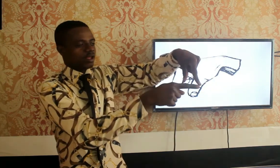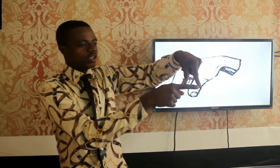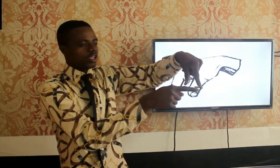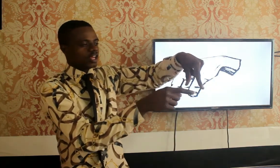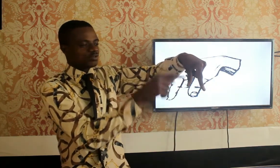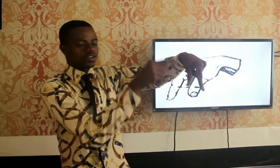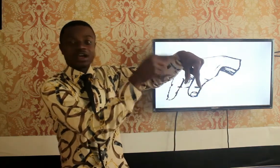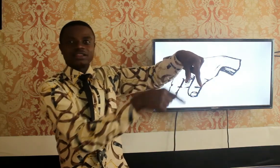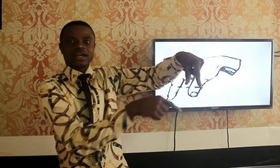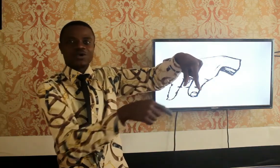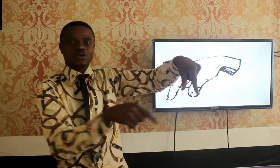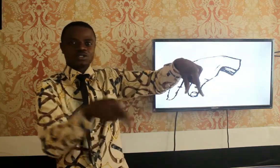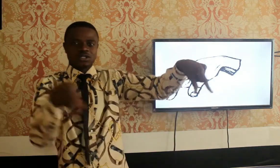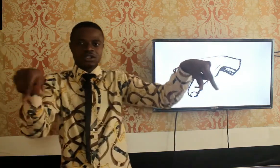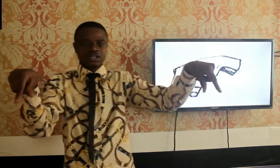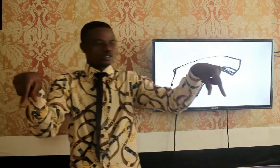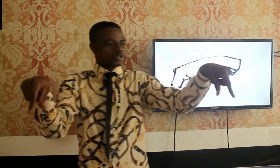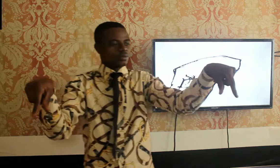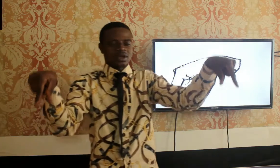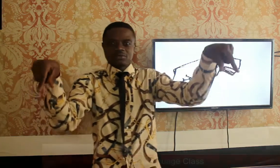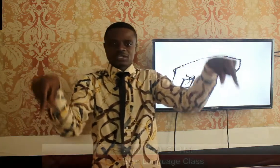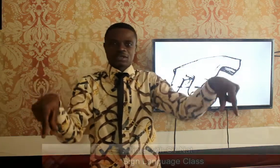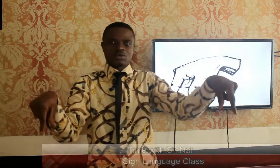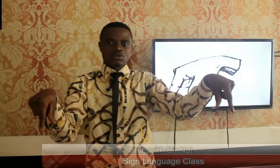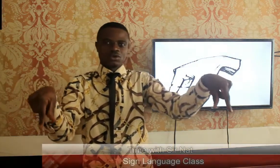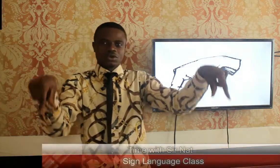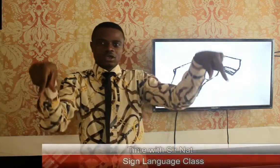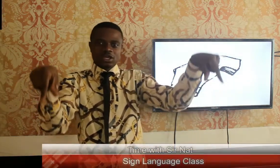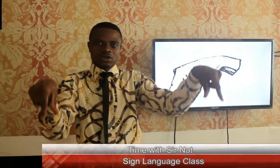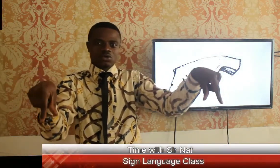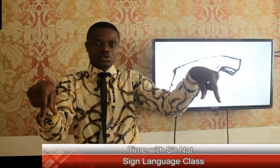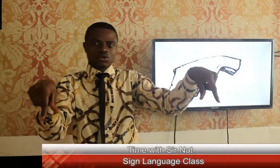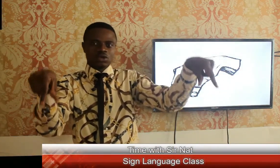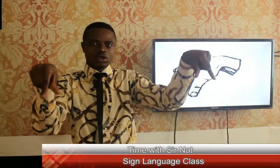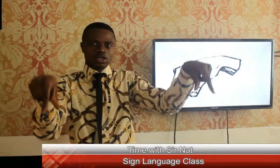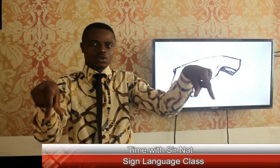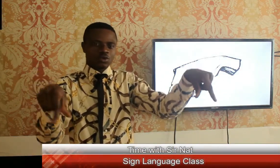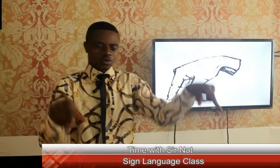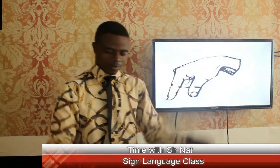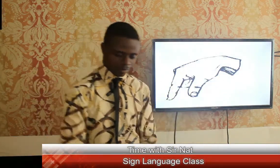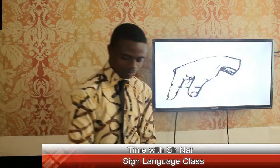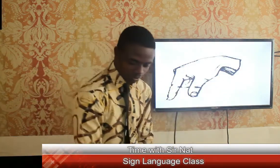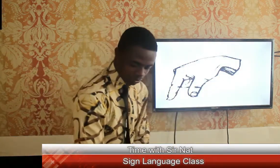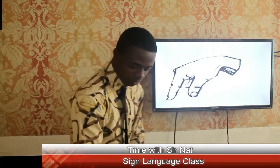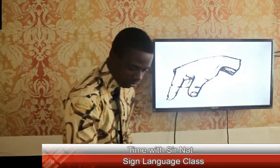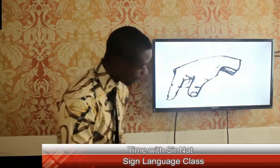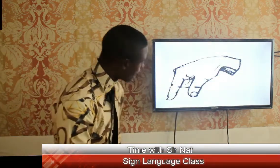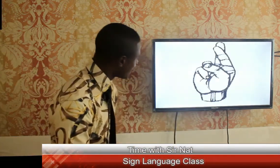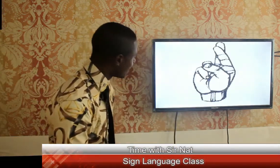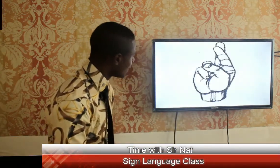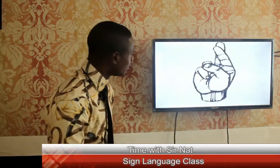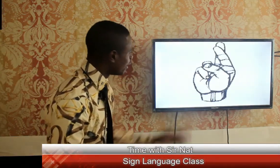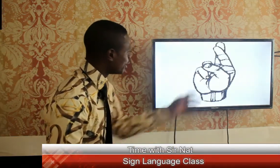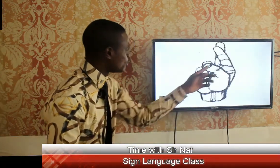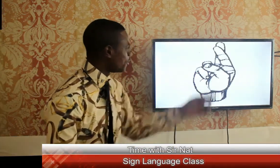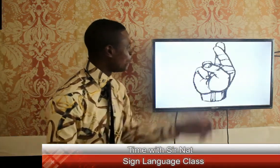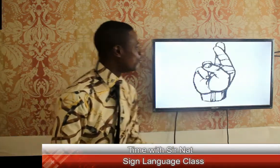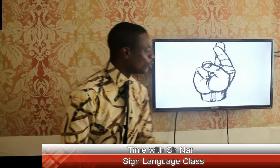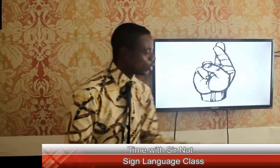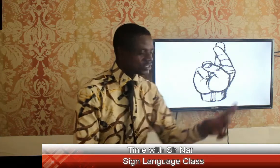the index finger downwards. This way it becomes Q. Q. Q. Very good. The next one I'm moving on